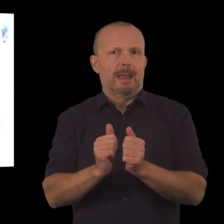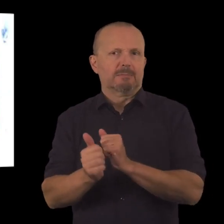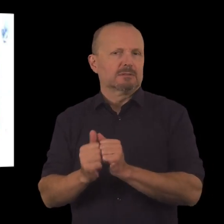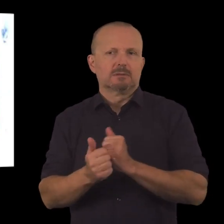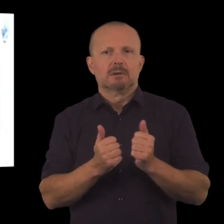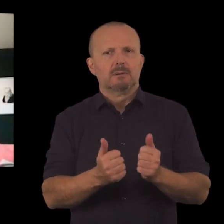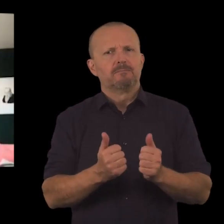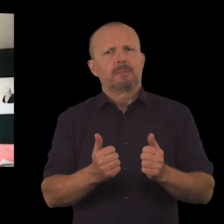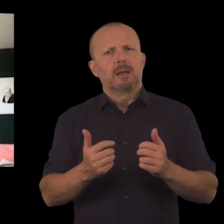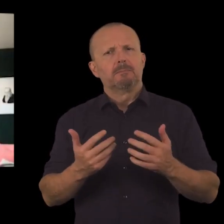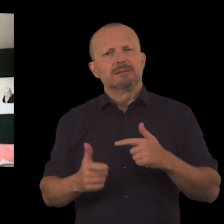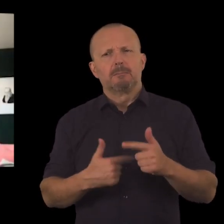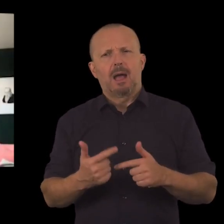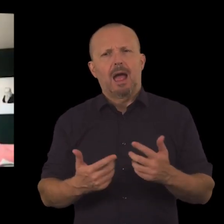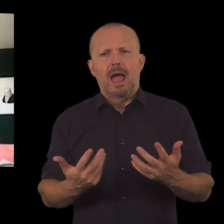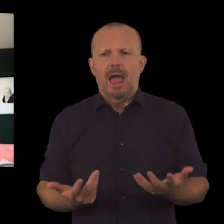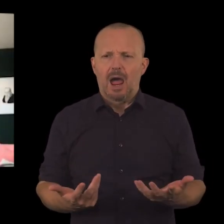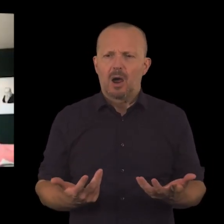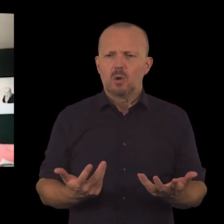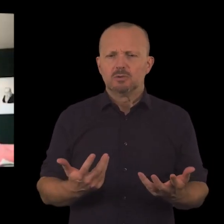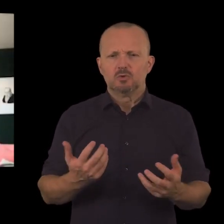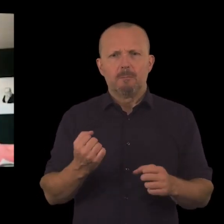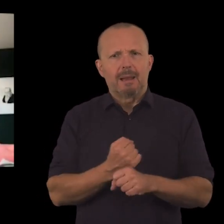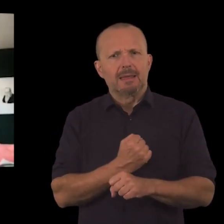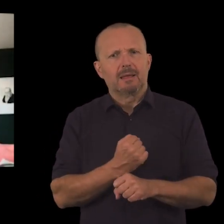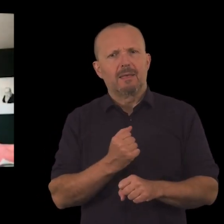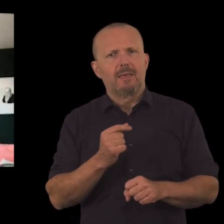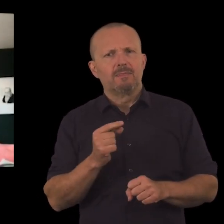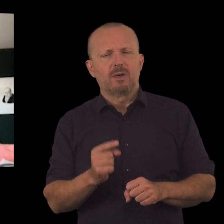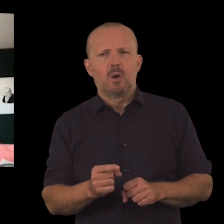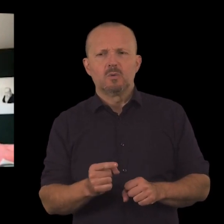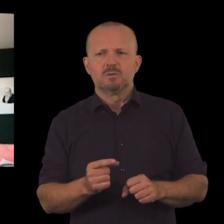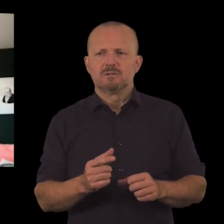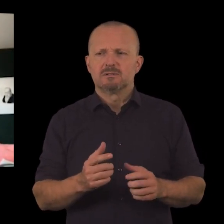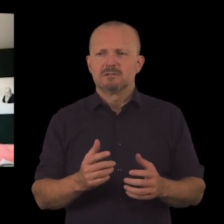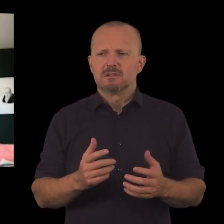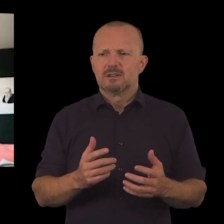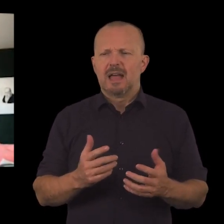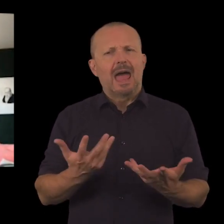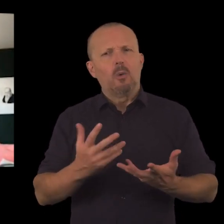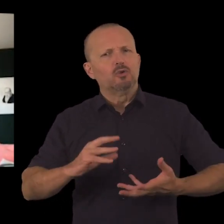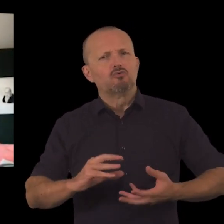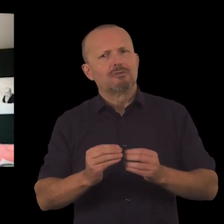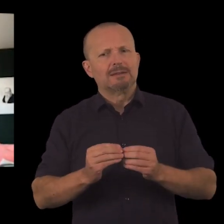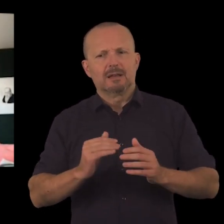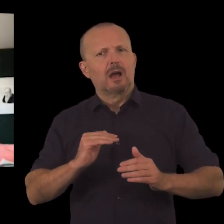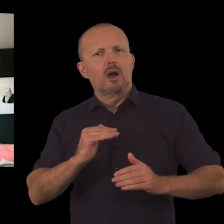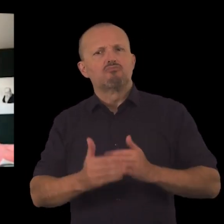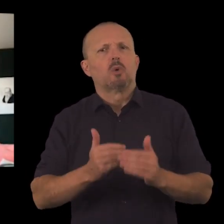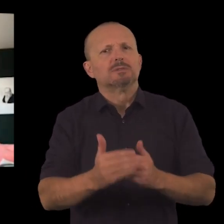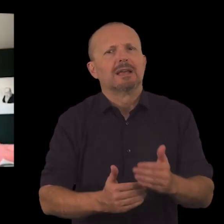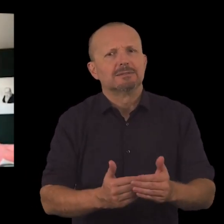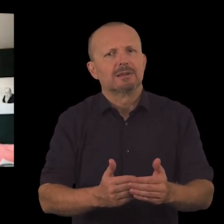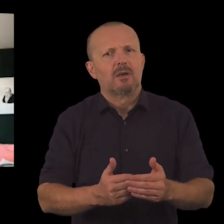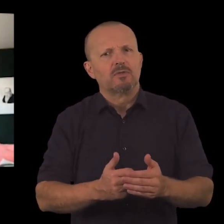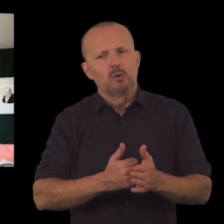But it's very much about how do you make it, how are you creating a process and